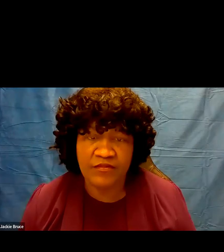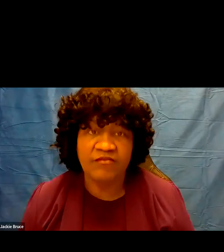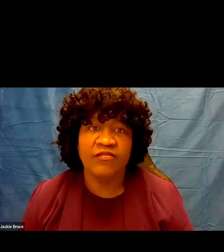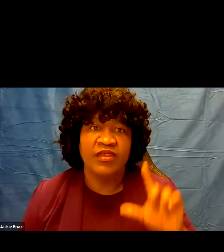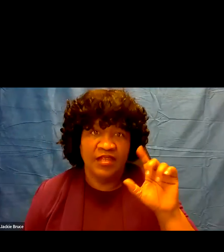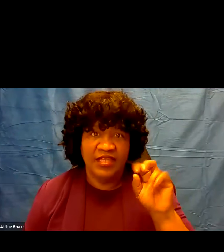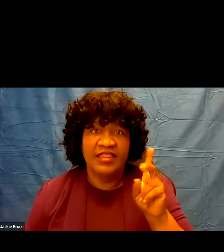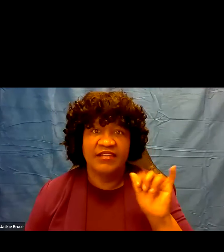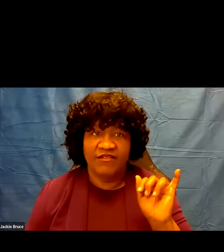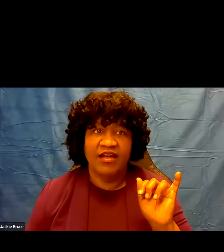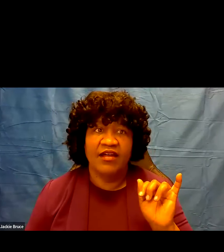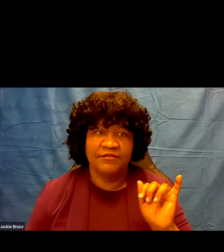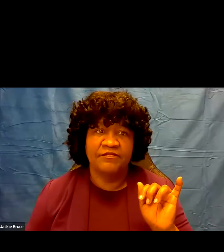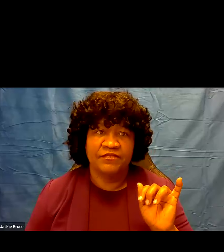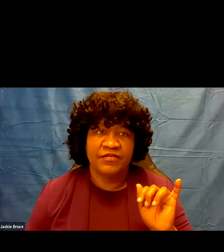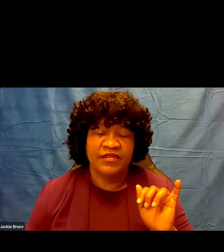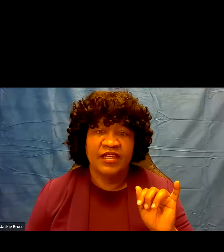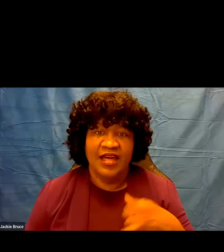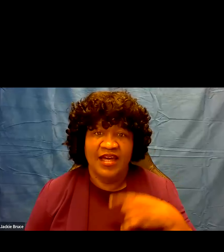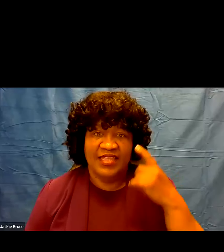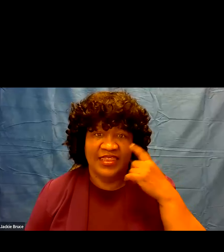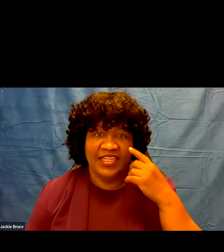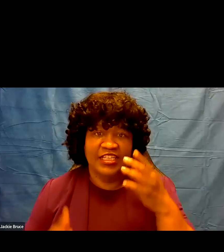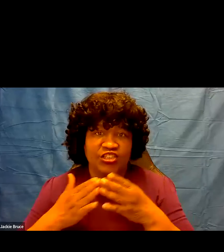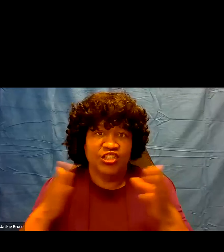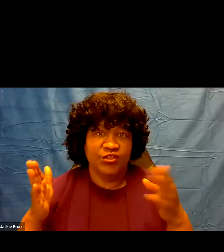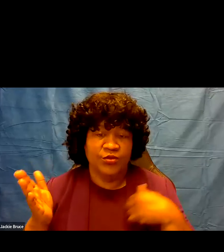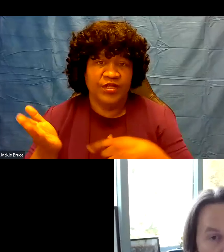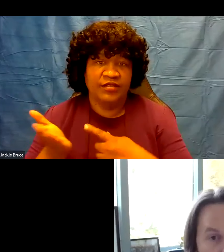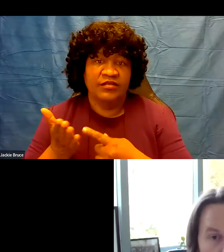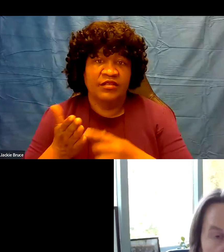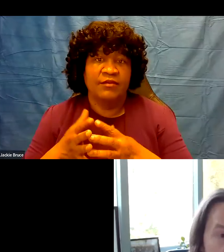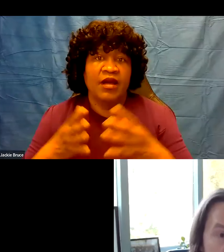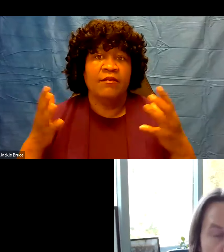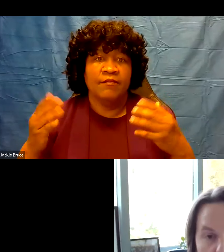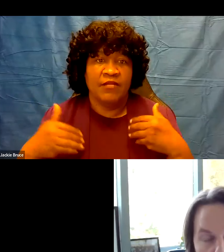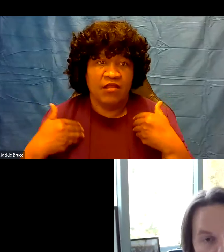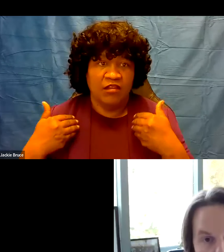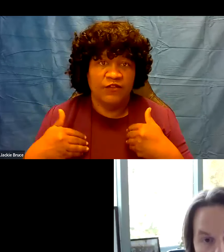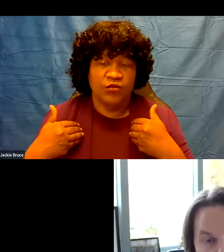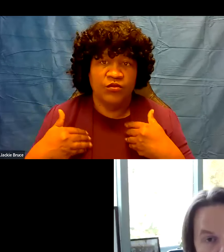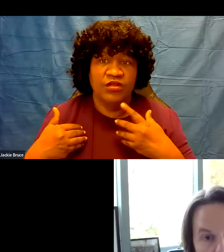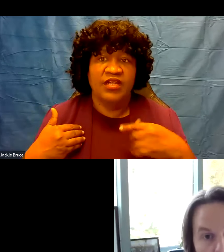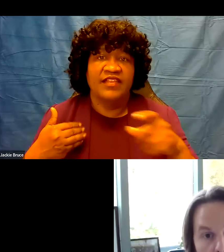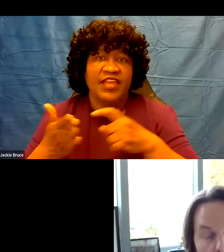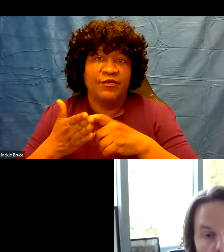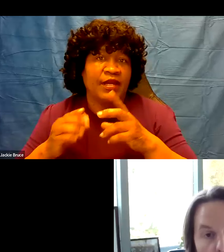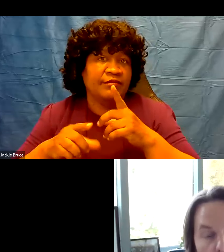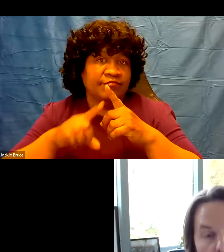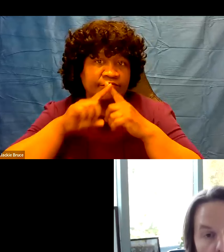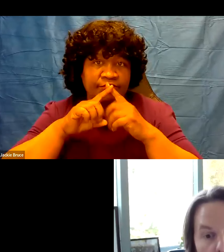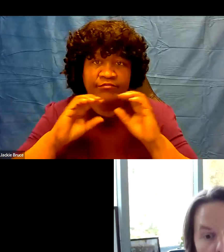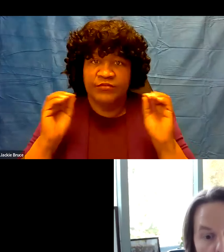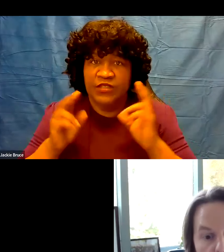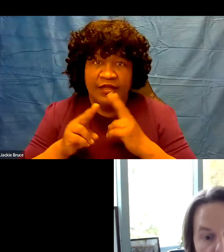answer that, Jamie. I think, you know, generally we talk to a lot of youth and they remain anonymous. You